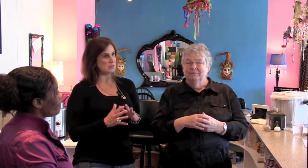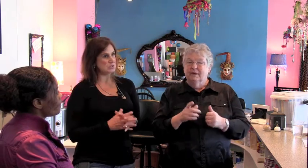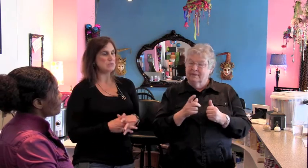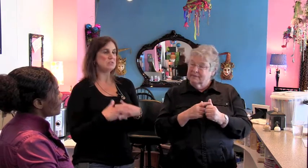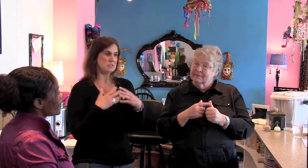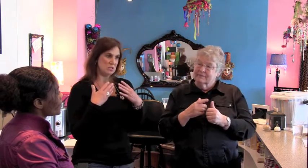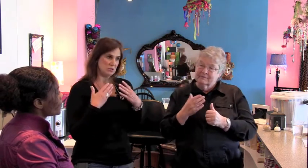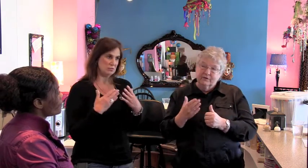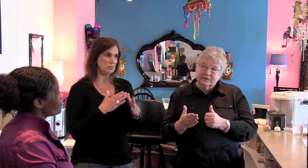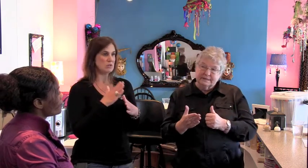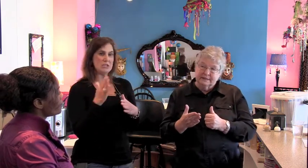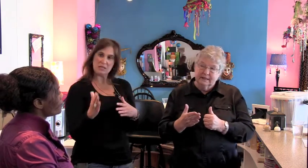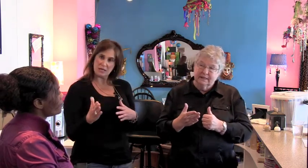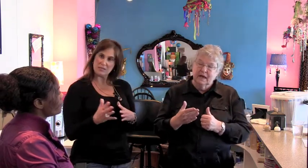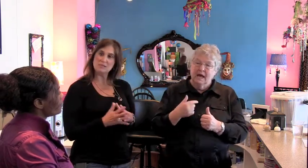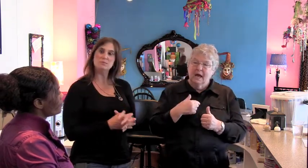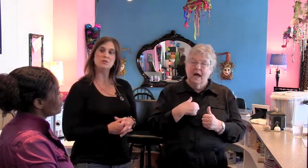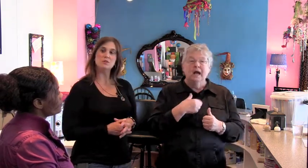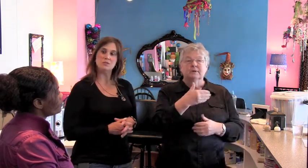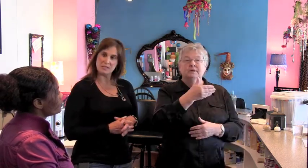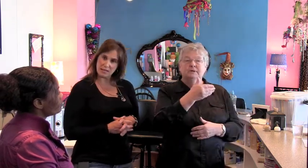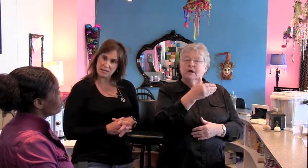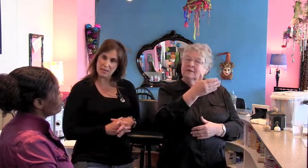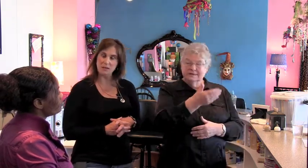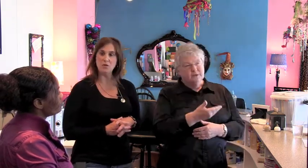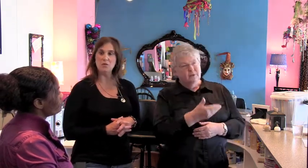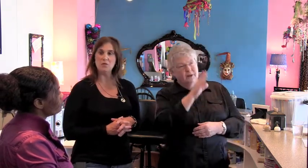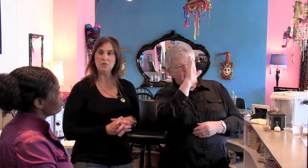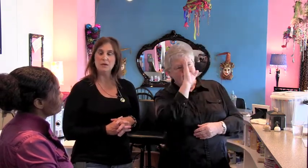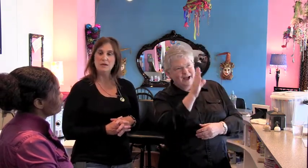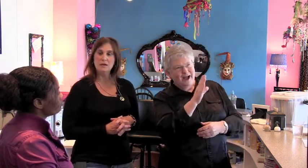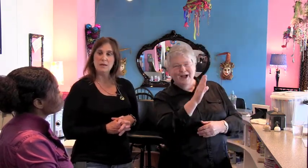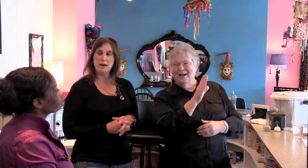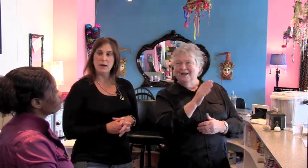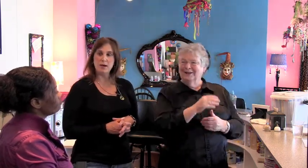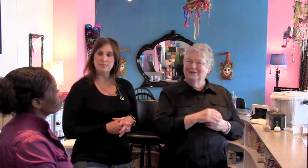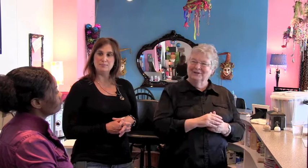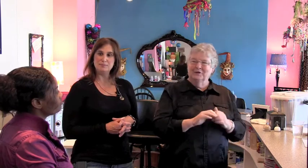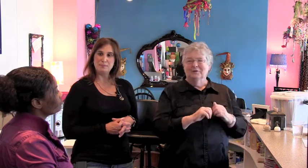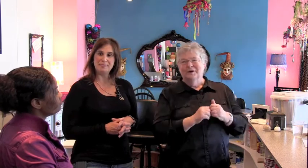first thing I would do is, greet the customer, say hello,